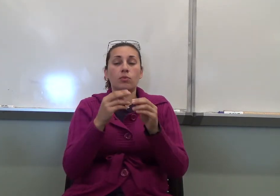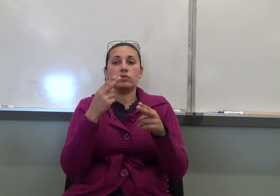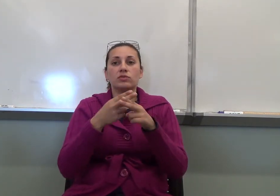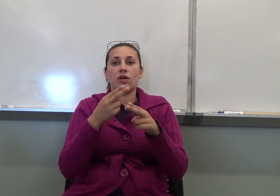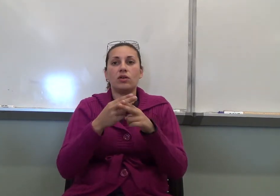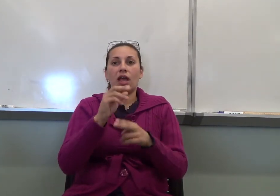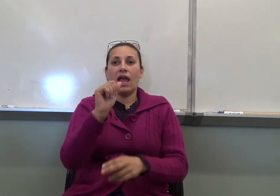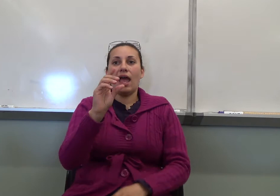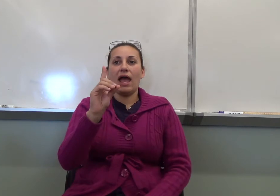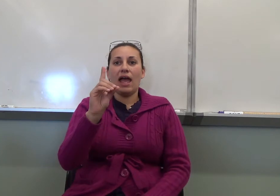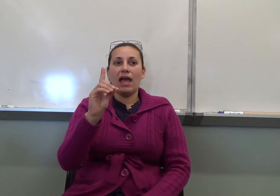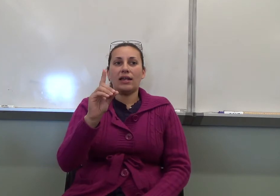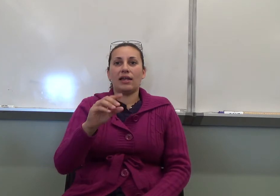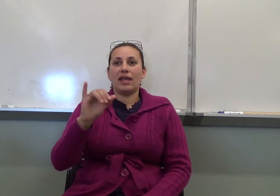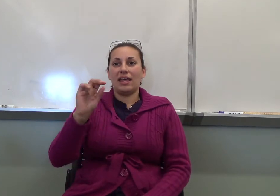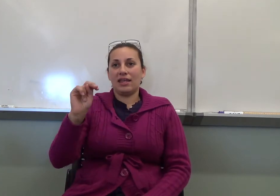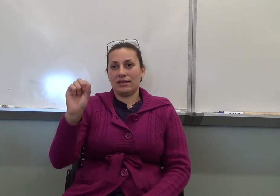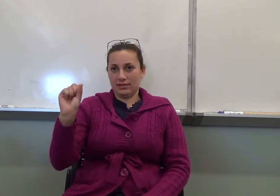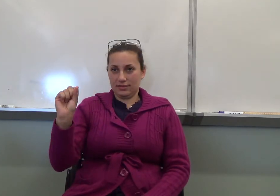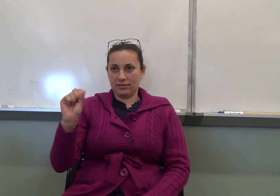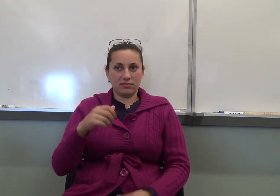and which is right of the addition sign.